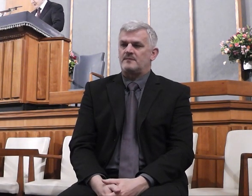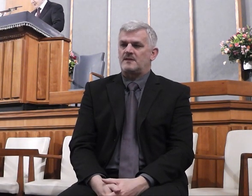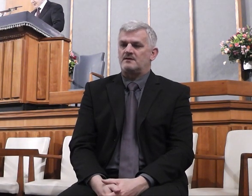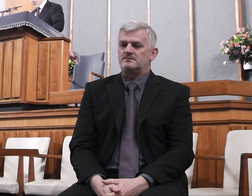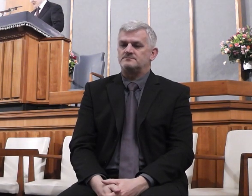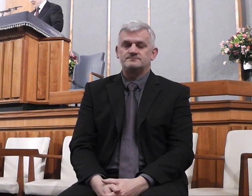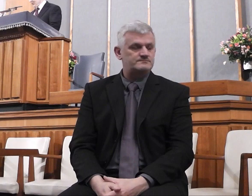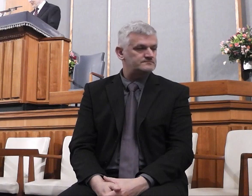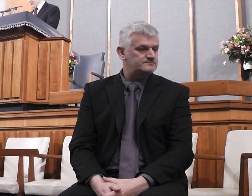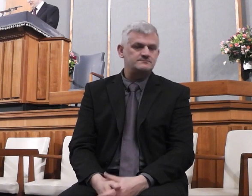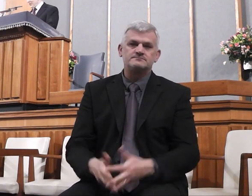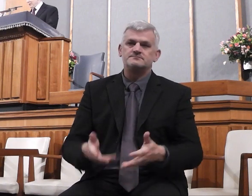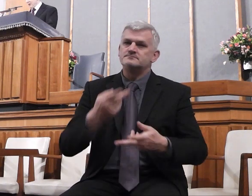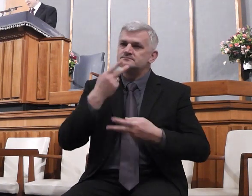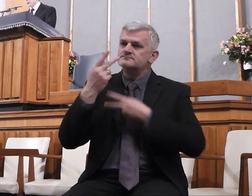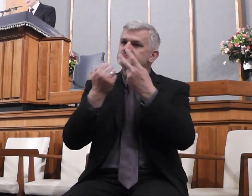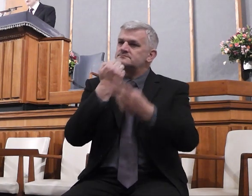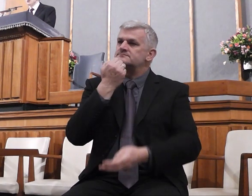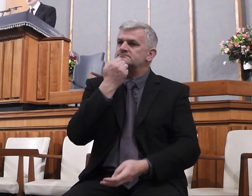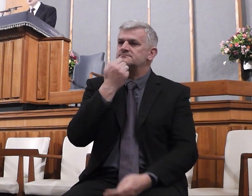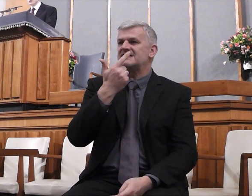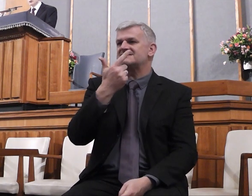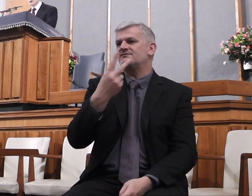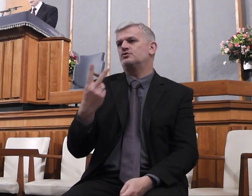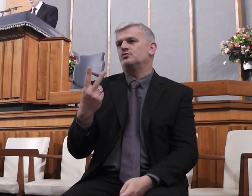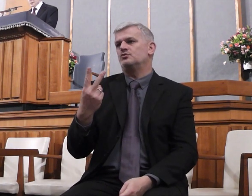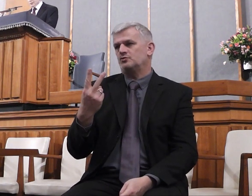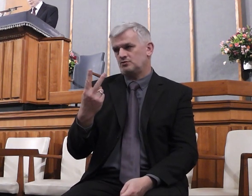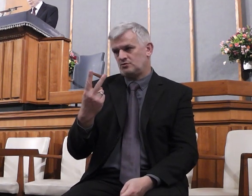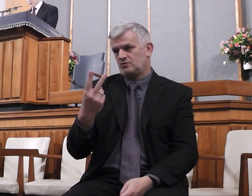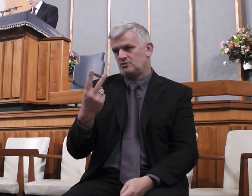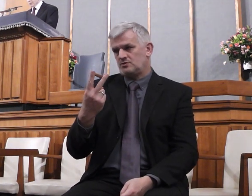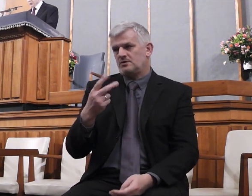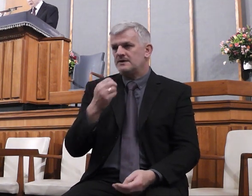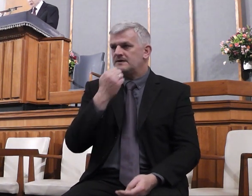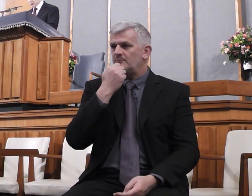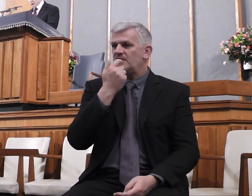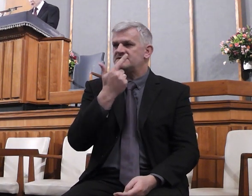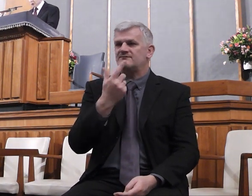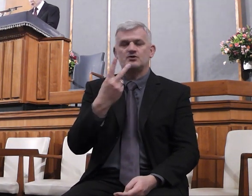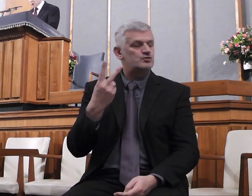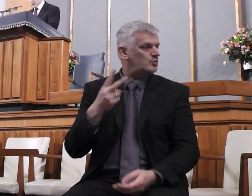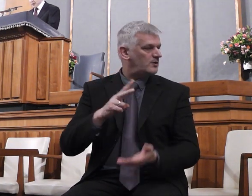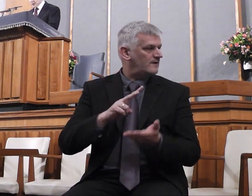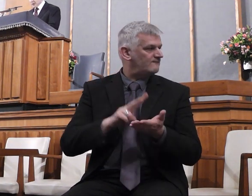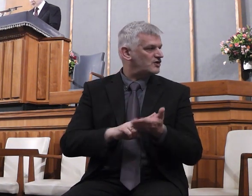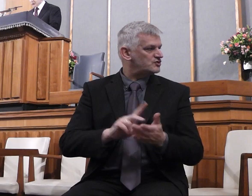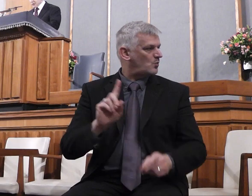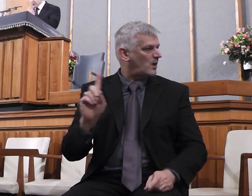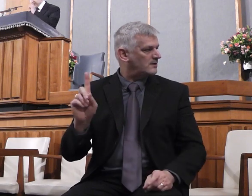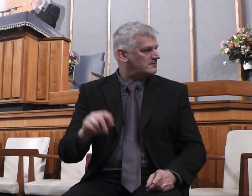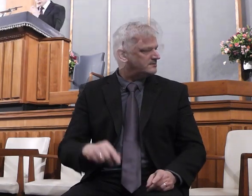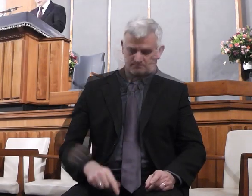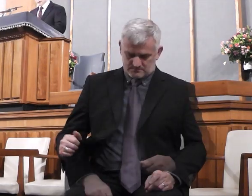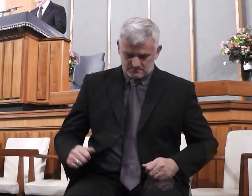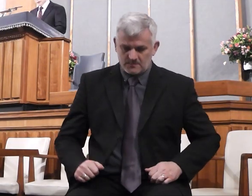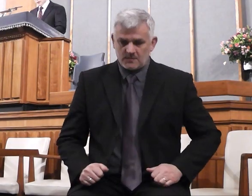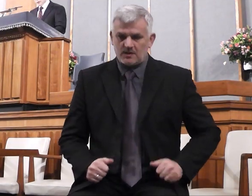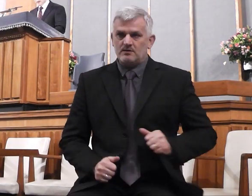Let's sing together, hymn number 72, hymn number 72, version 1, Jesus, which our reading